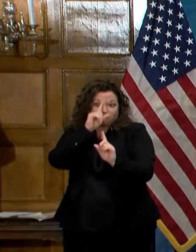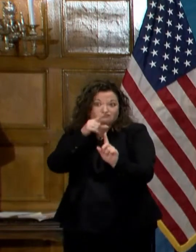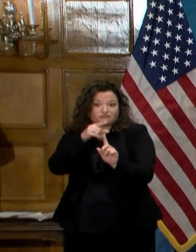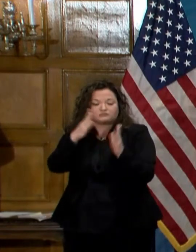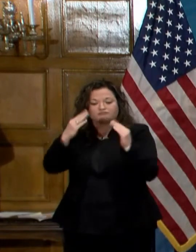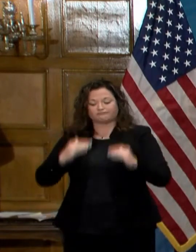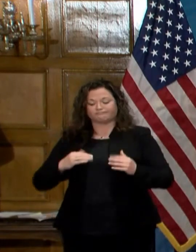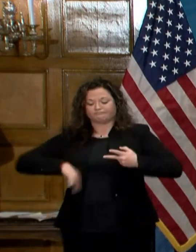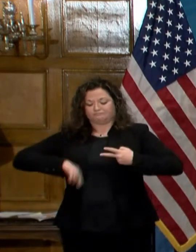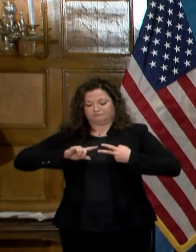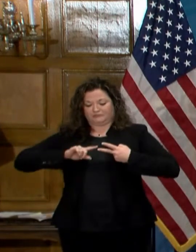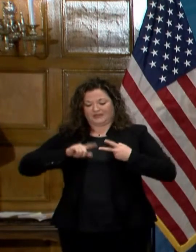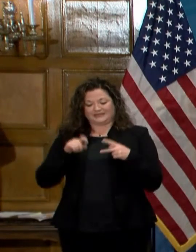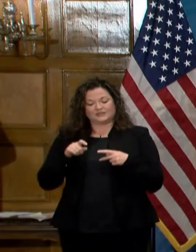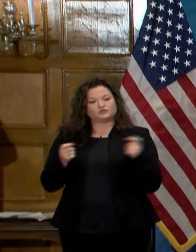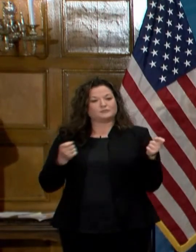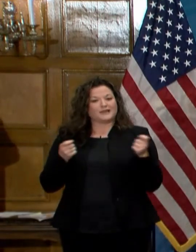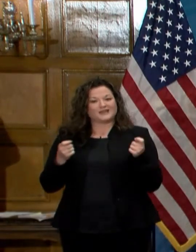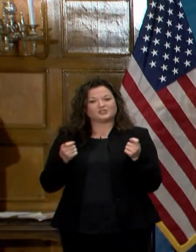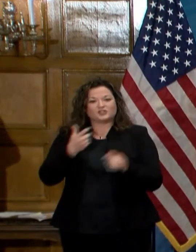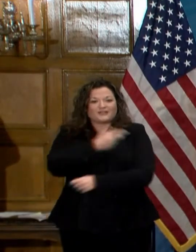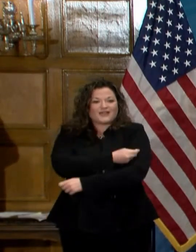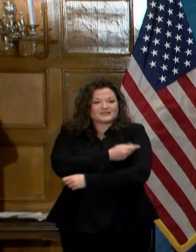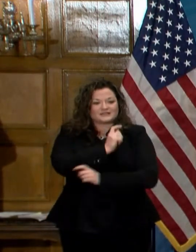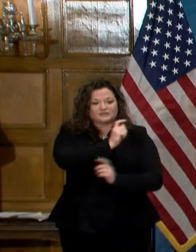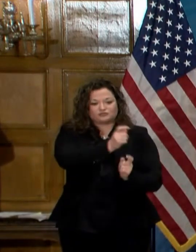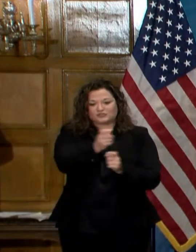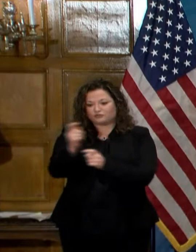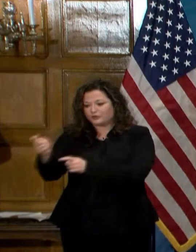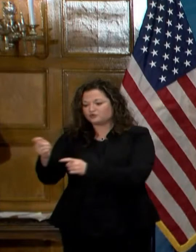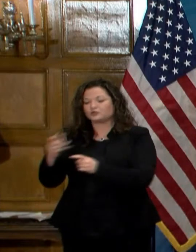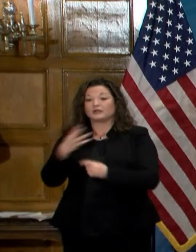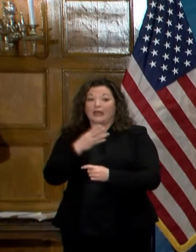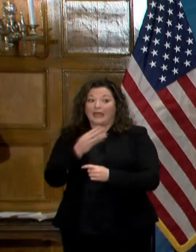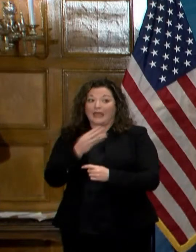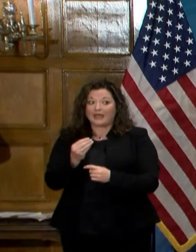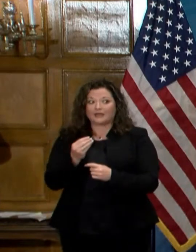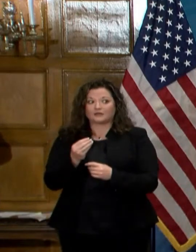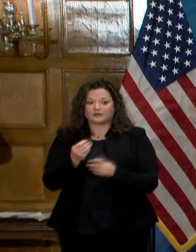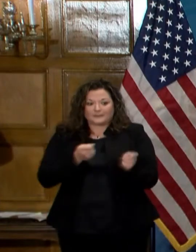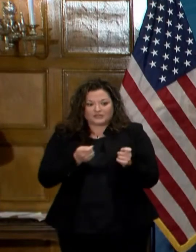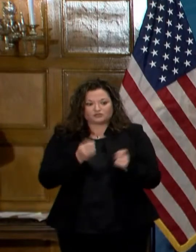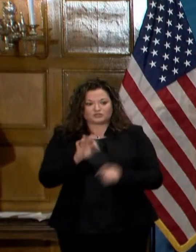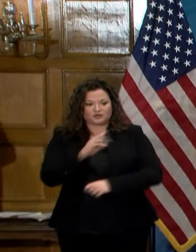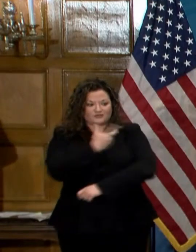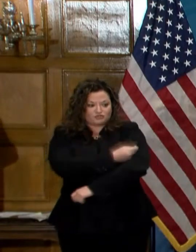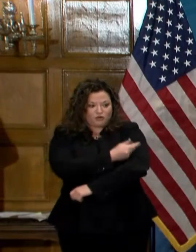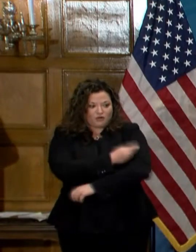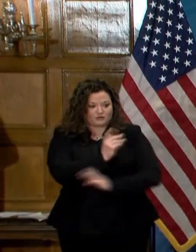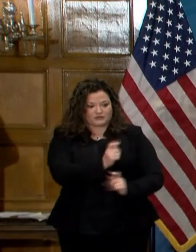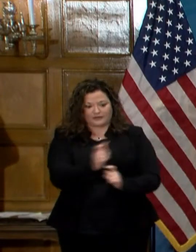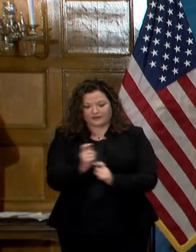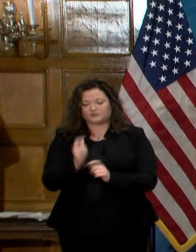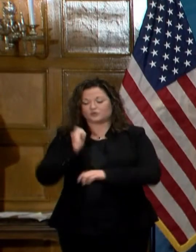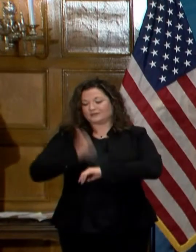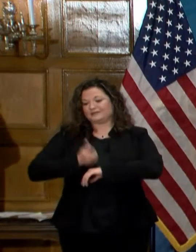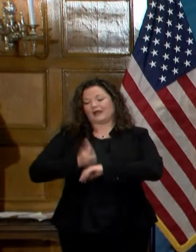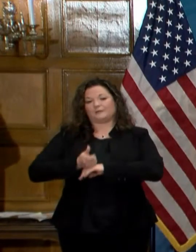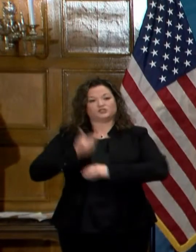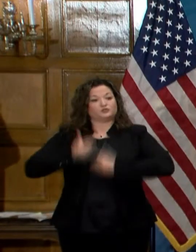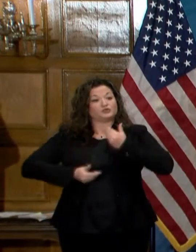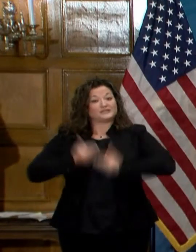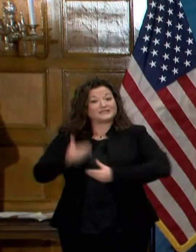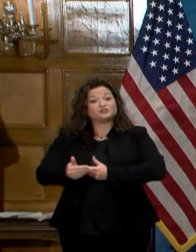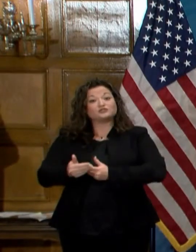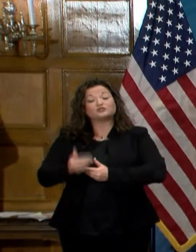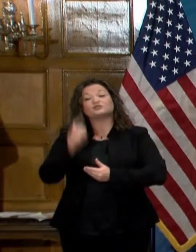the need to manage vaccine distribution as well as the administration of shots. And so we've established procedures to